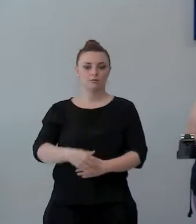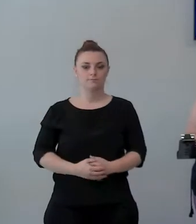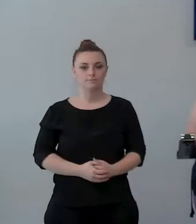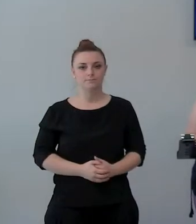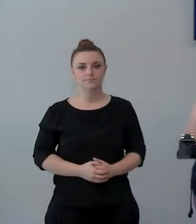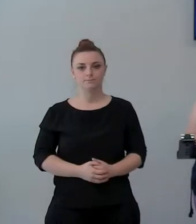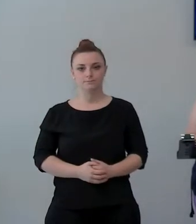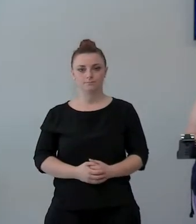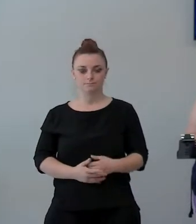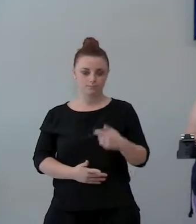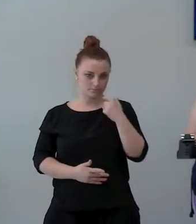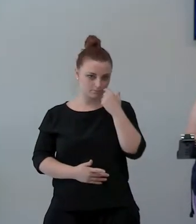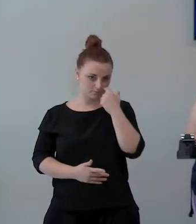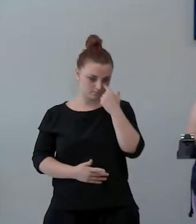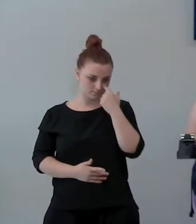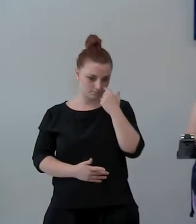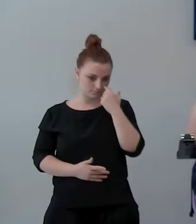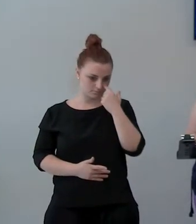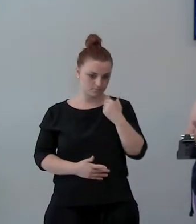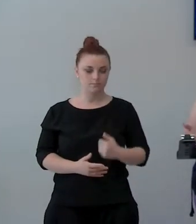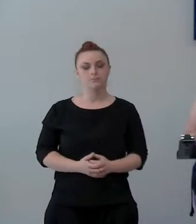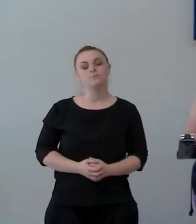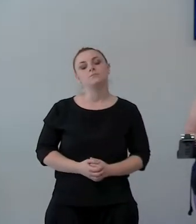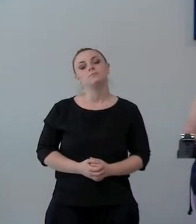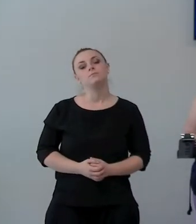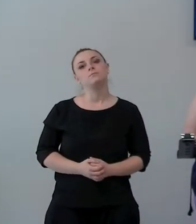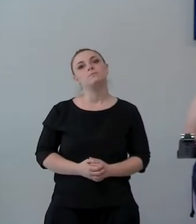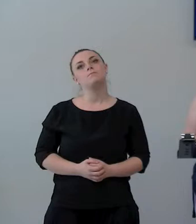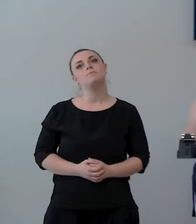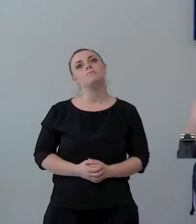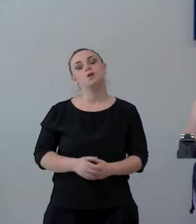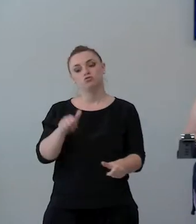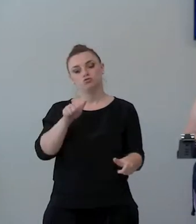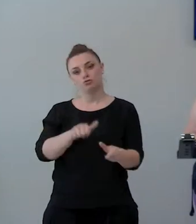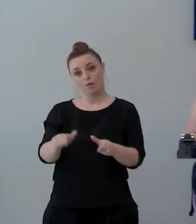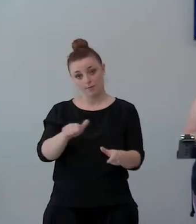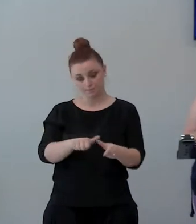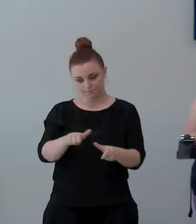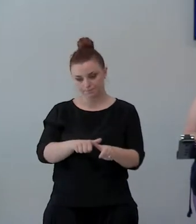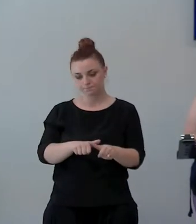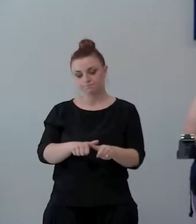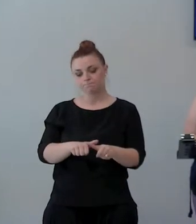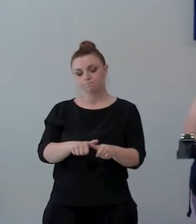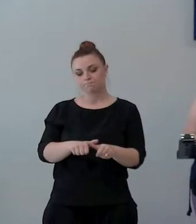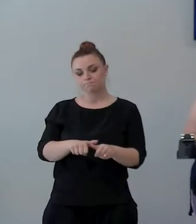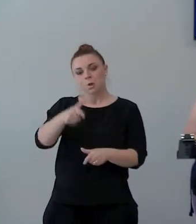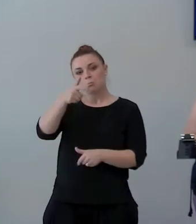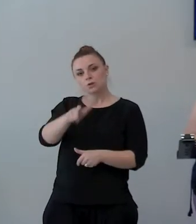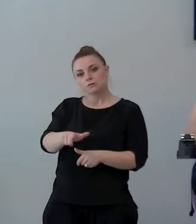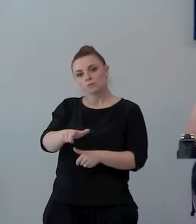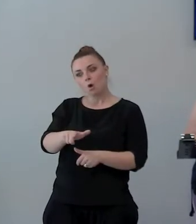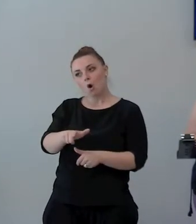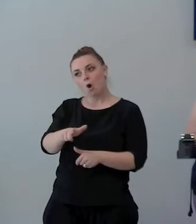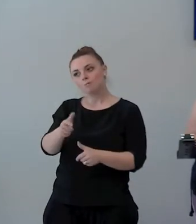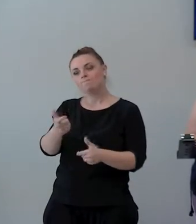there's emotional pain instead of physical pain. Nel caso di mia sorella, le cause sono